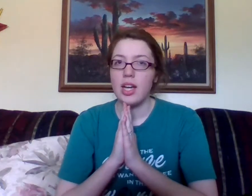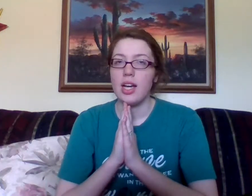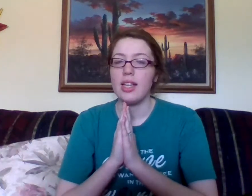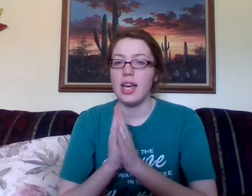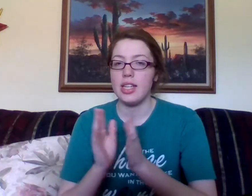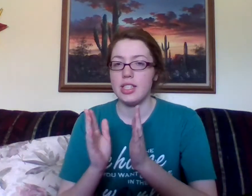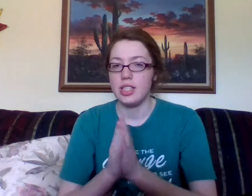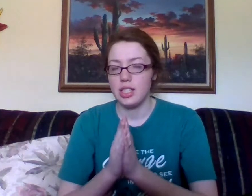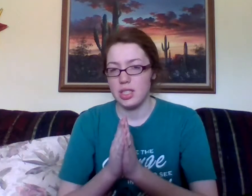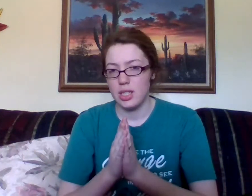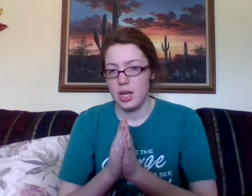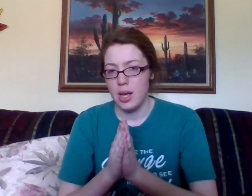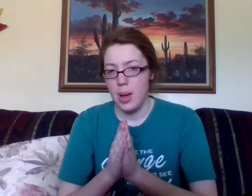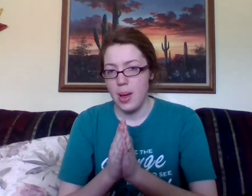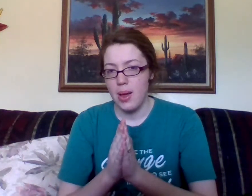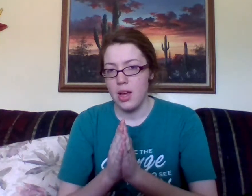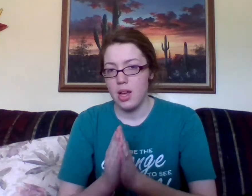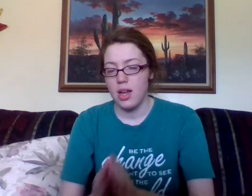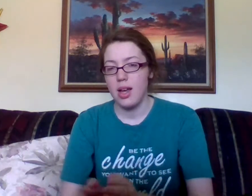And that is